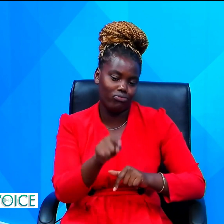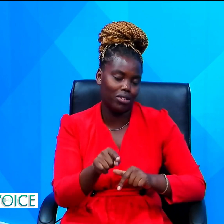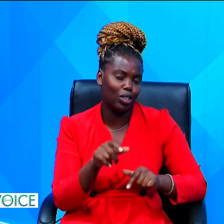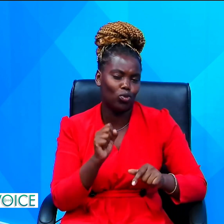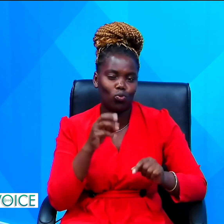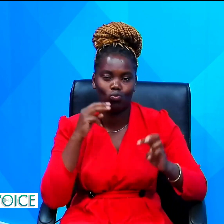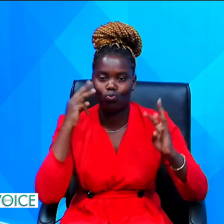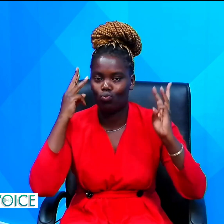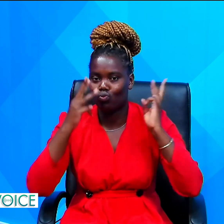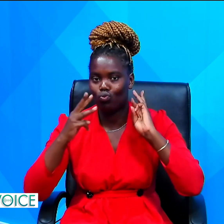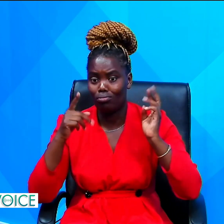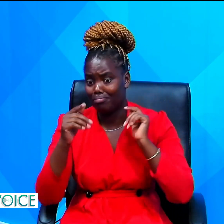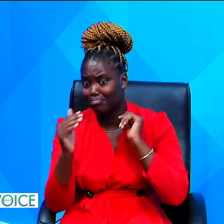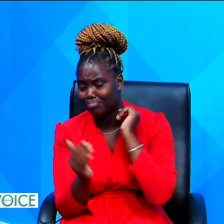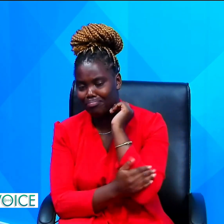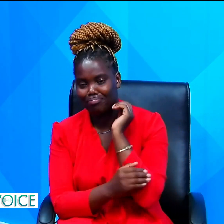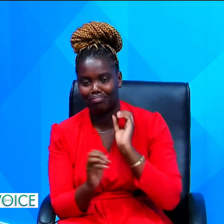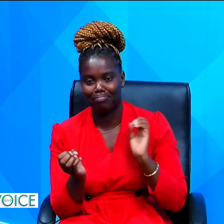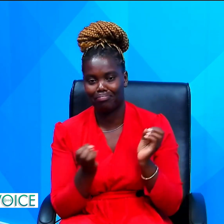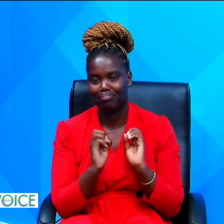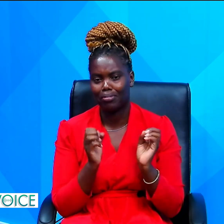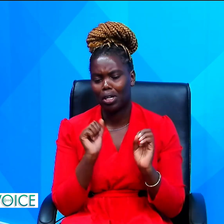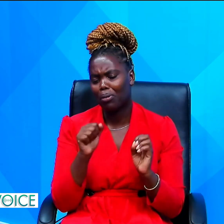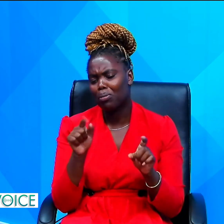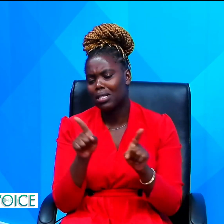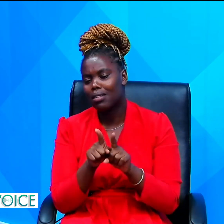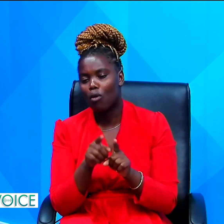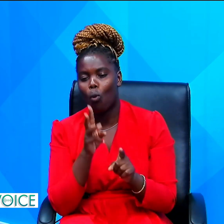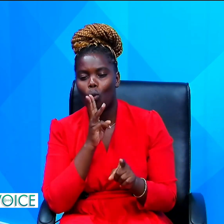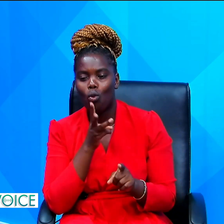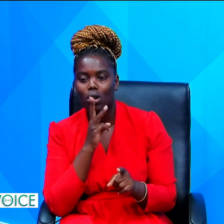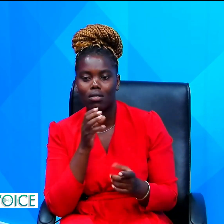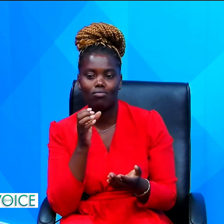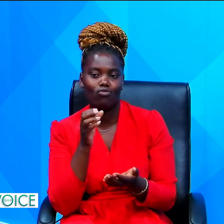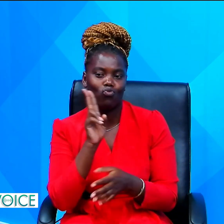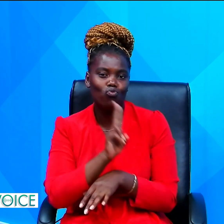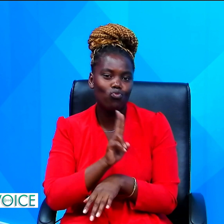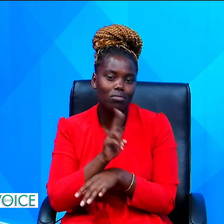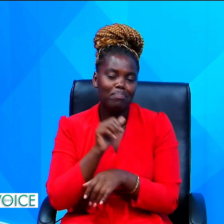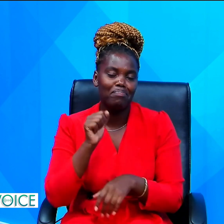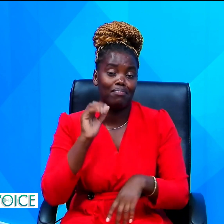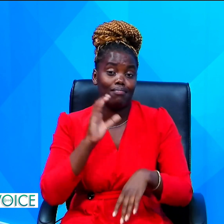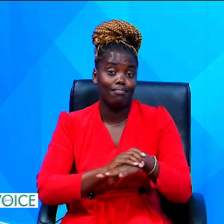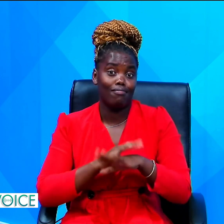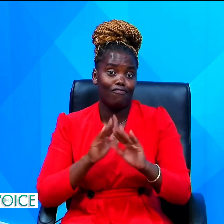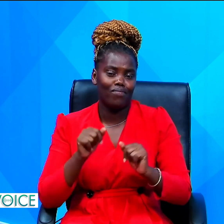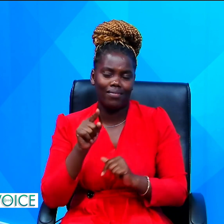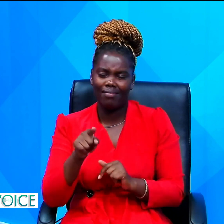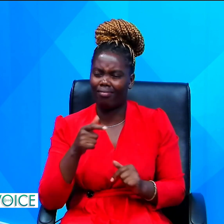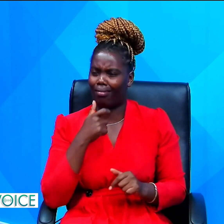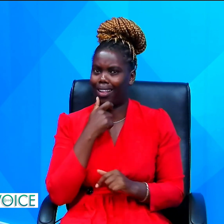that you're using. So it's not that bad, so don't worry. Just you can get it through water.